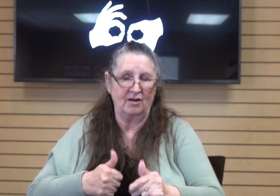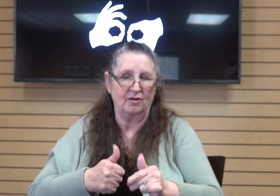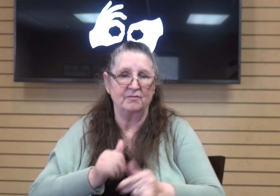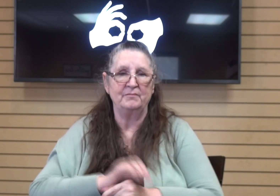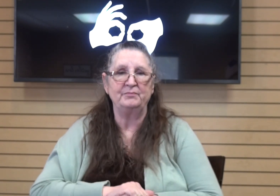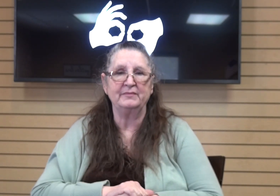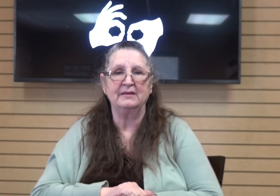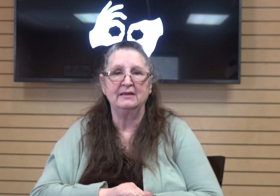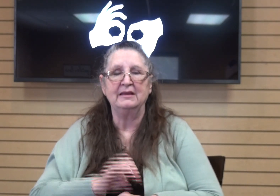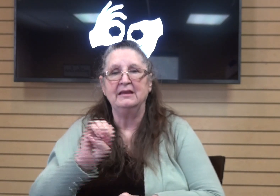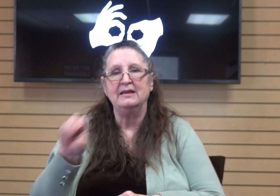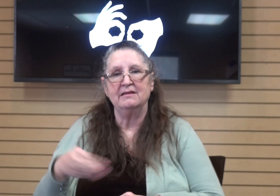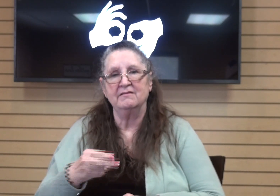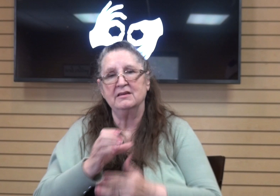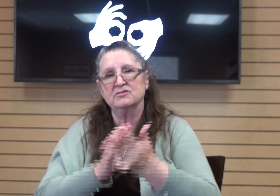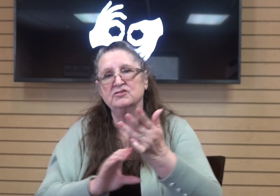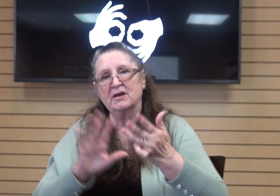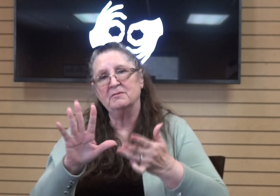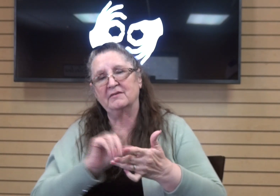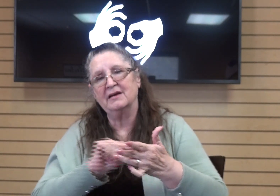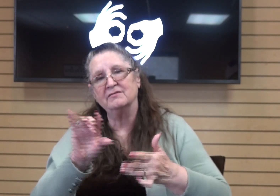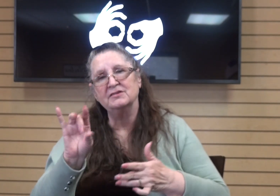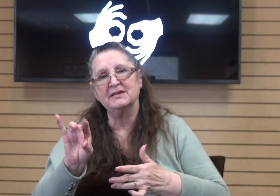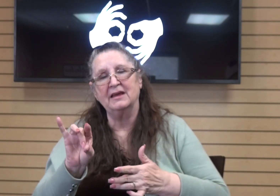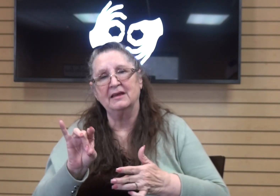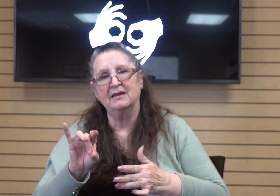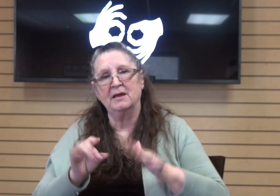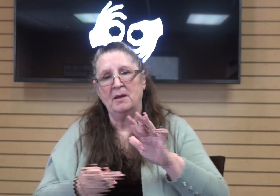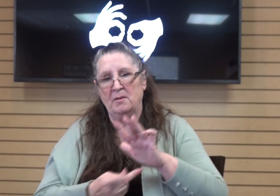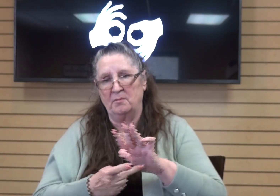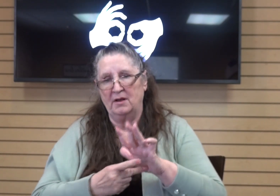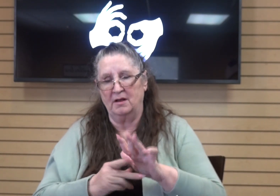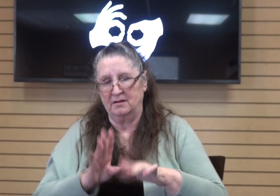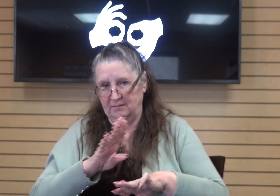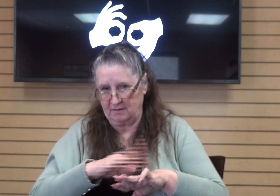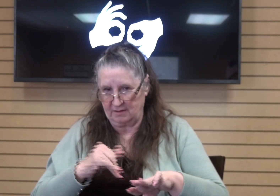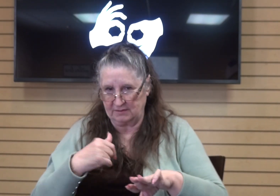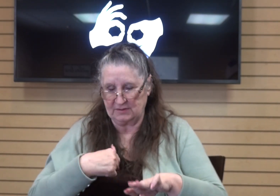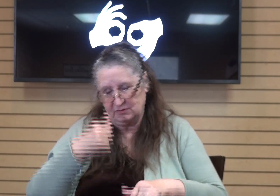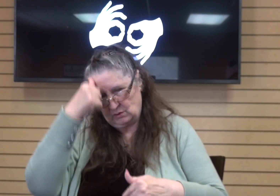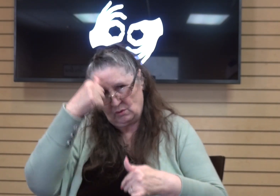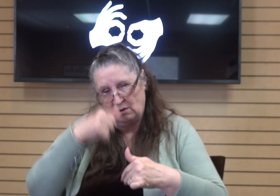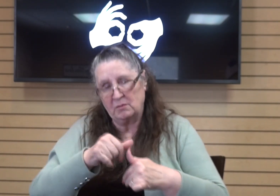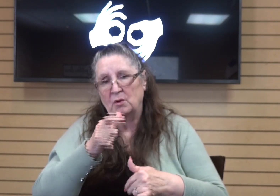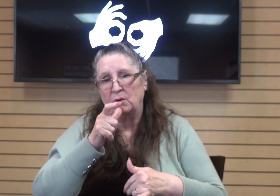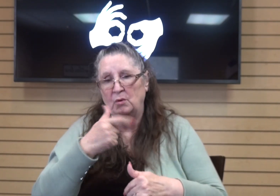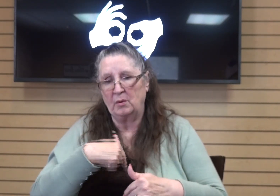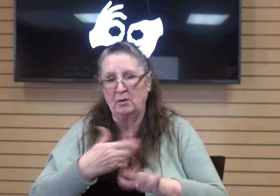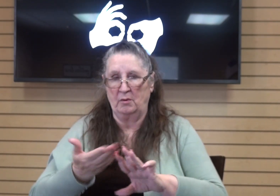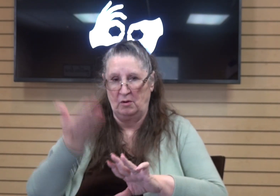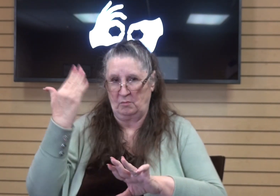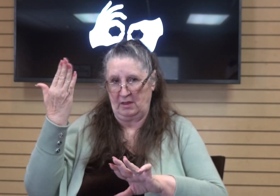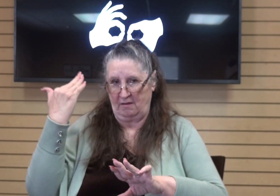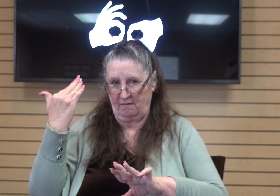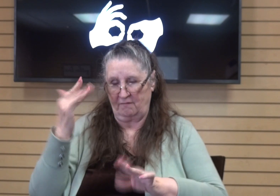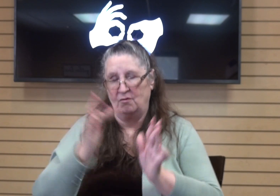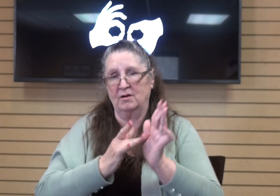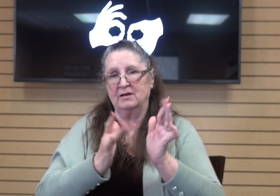in Ephesians chapter 5, verse 8, the Apostle Paul calls us to remember who we were before Jesus saved